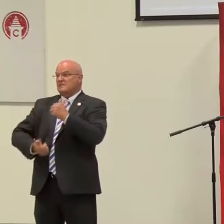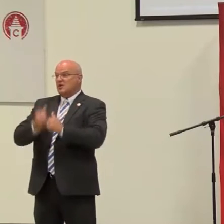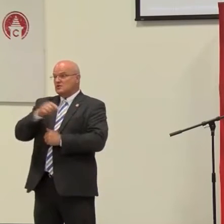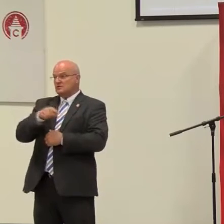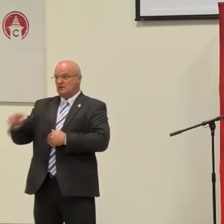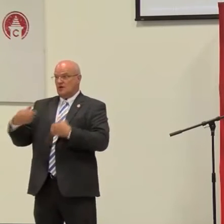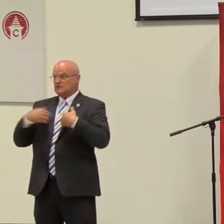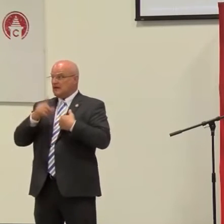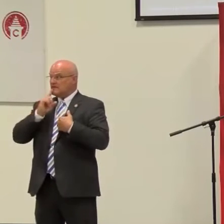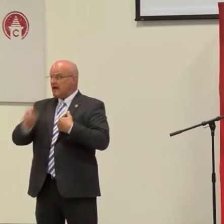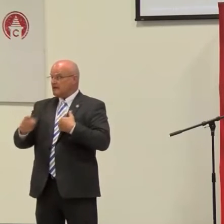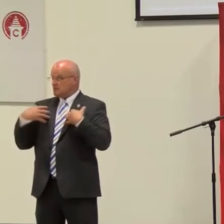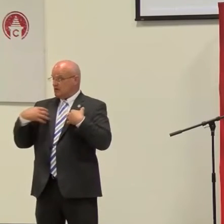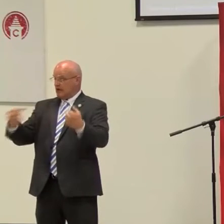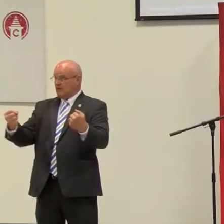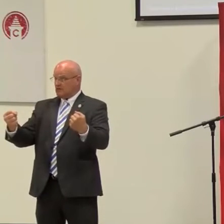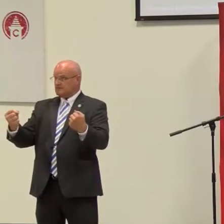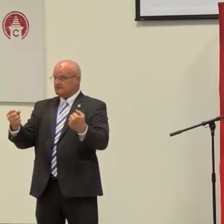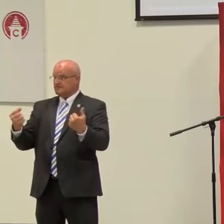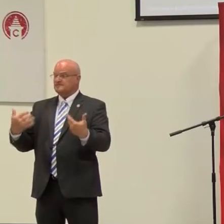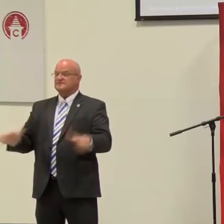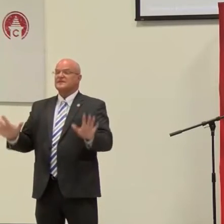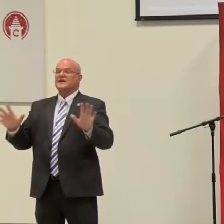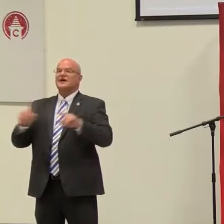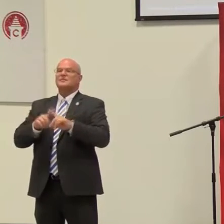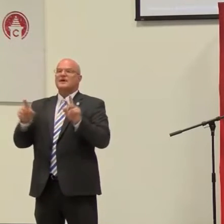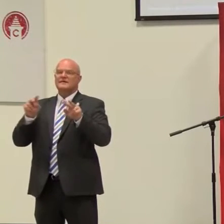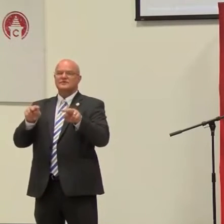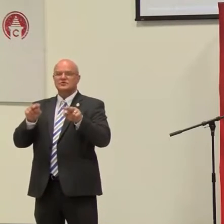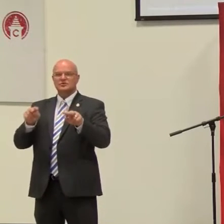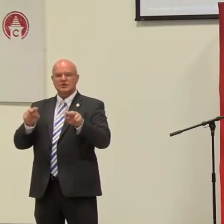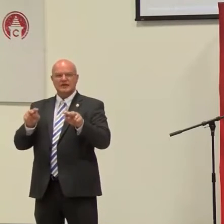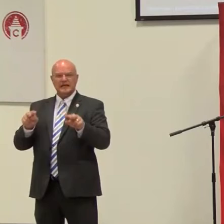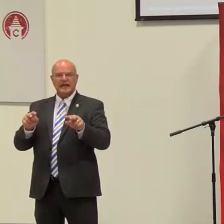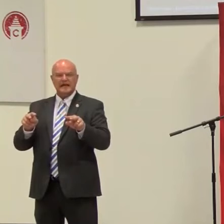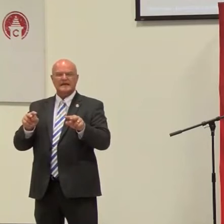of those that have actually recovered. But if you look at